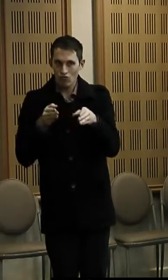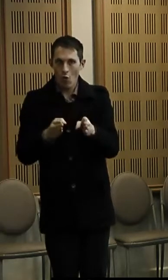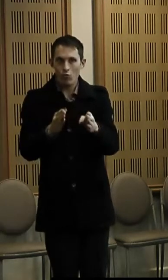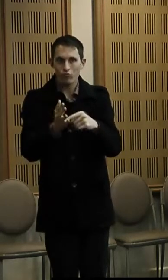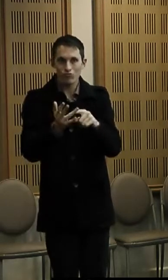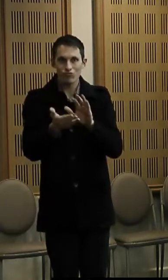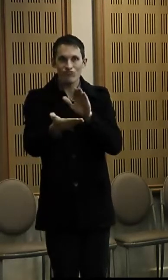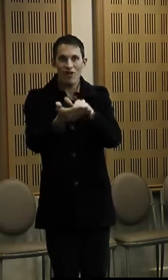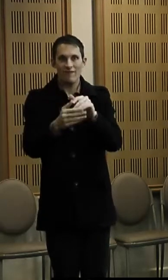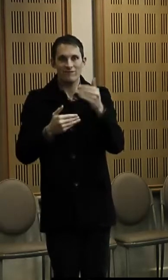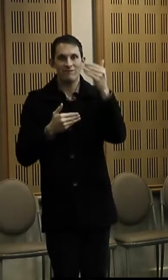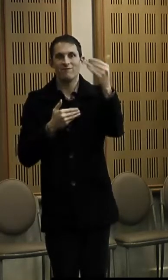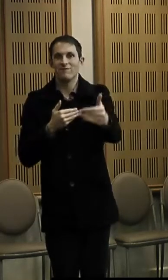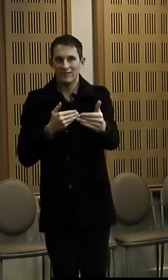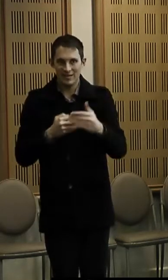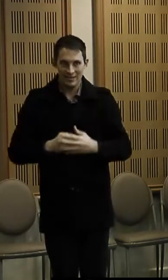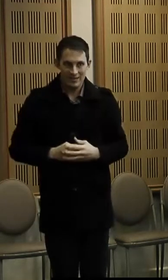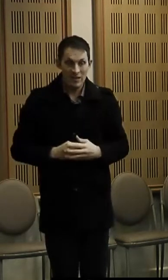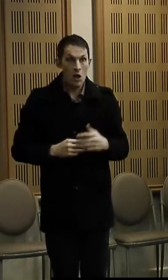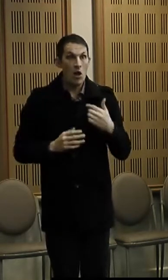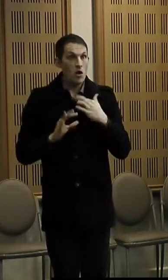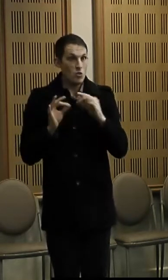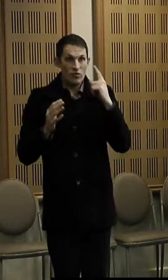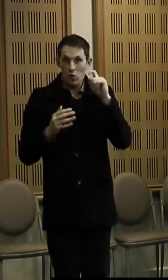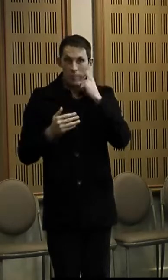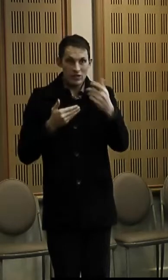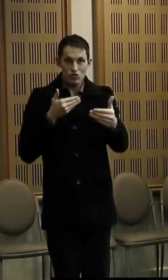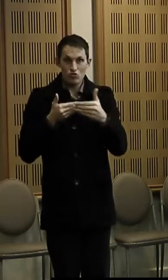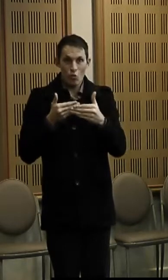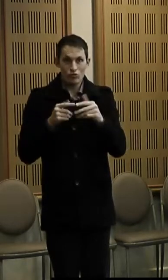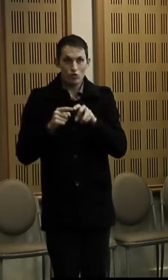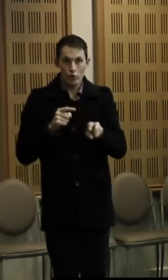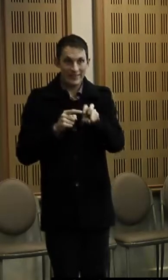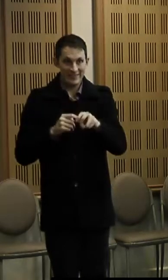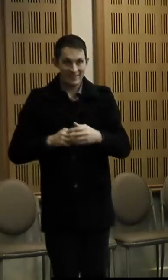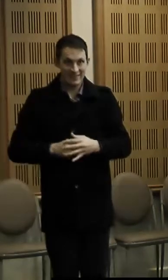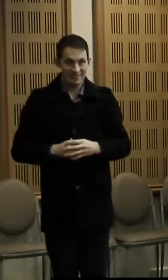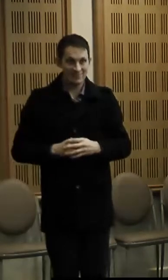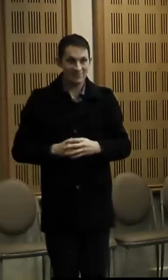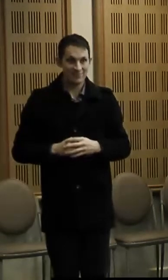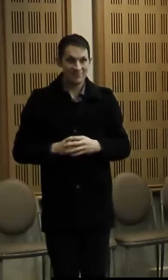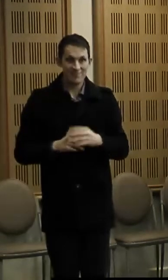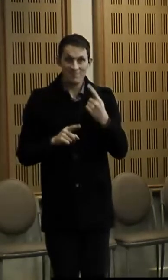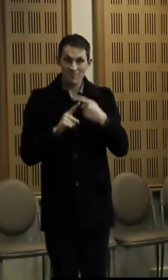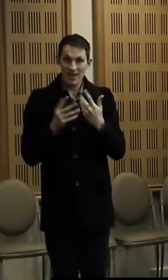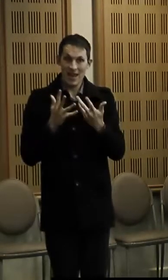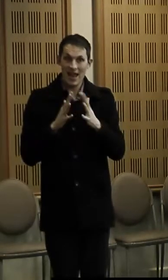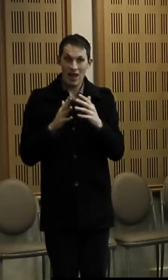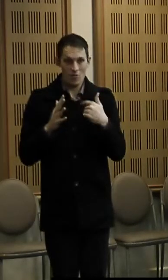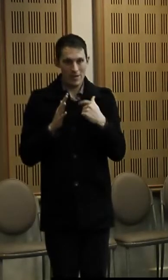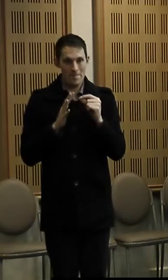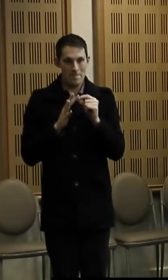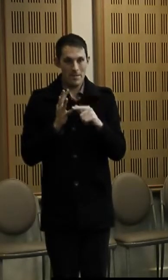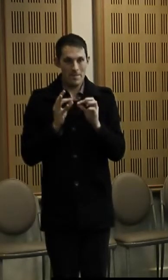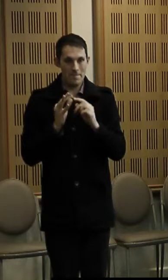And I don't think it'll be a short journey. And probably even the way we are structured as public health